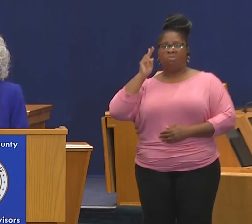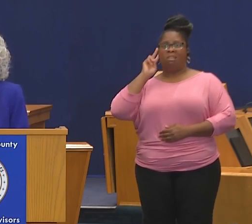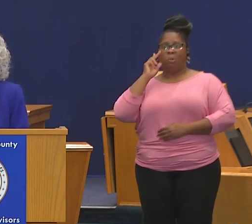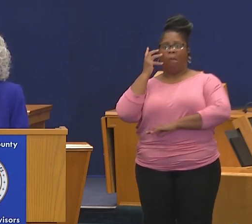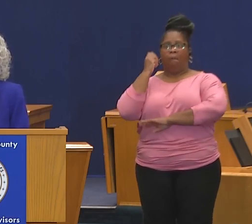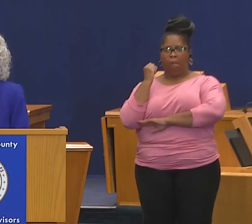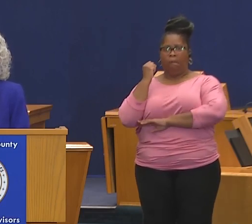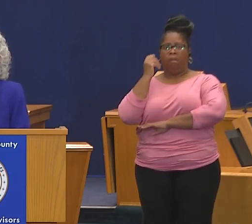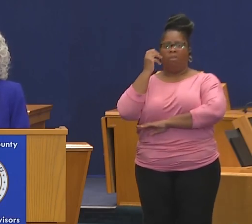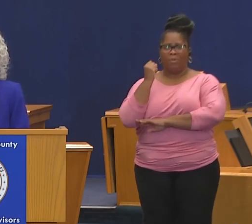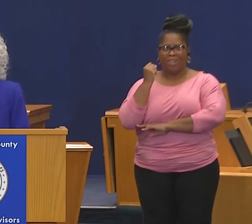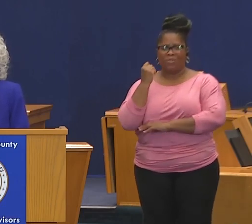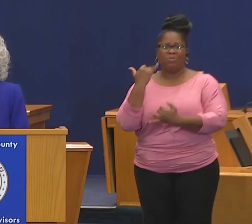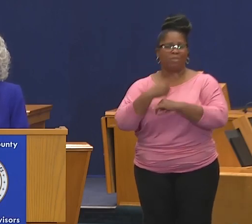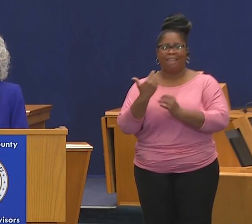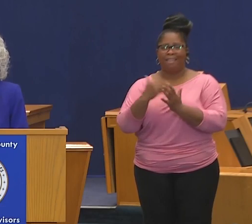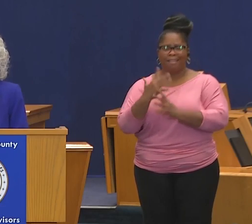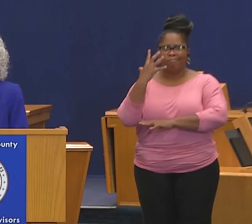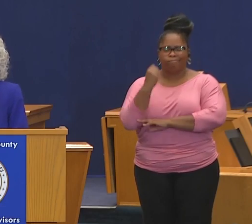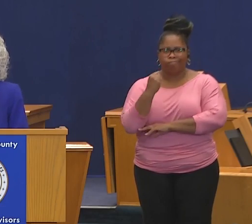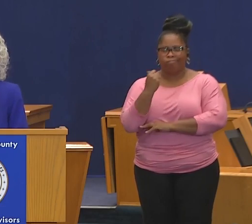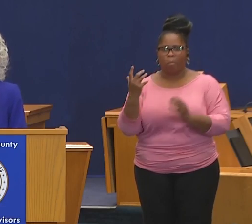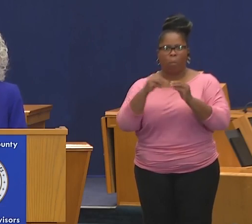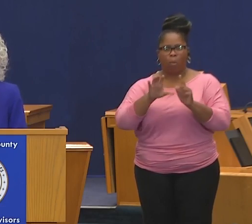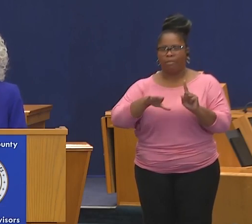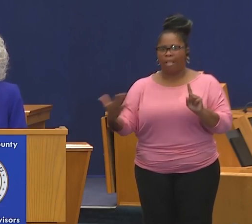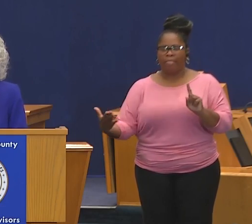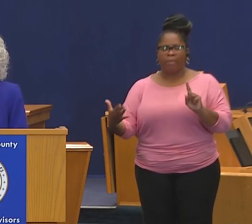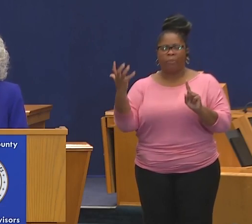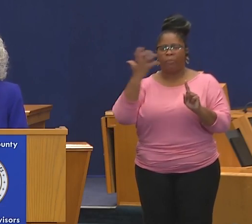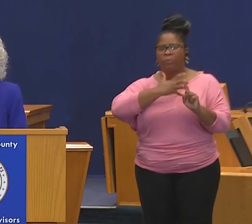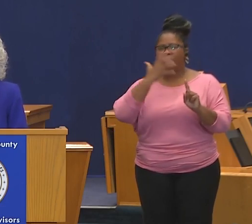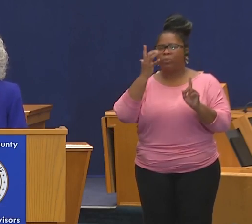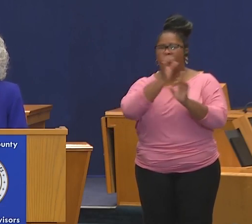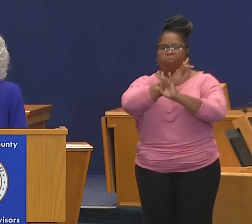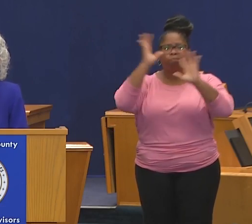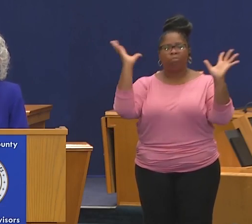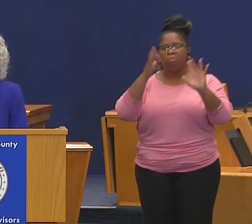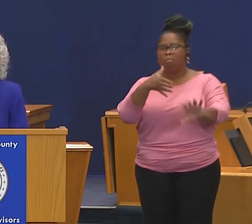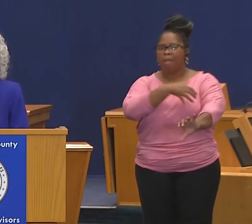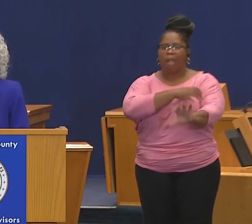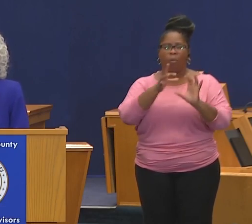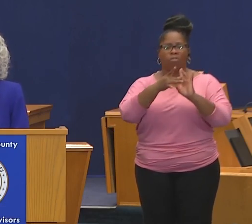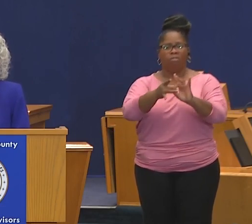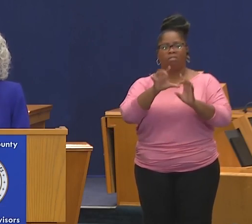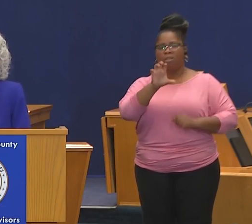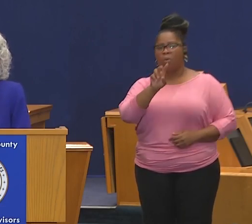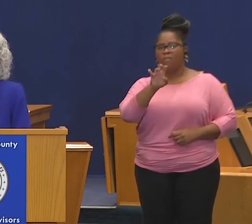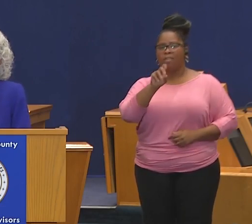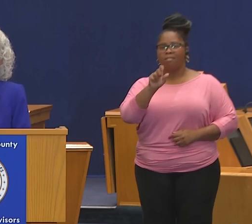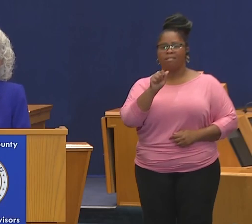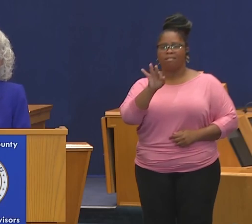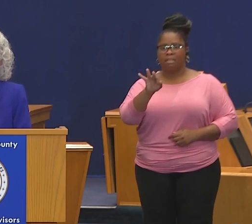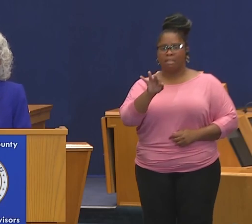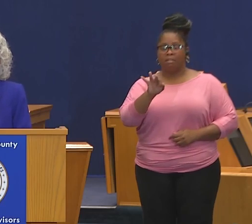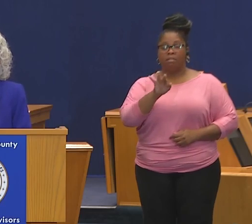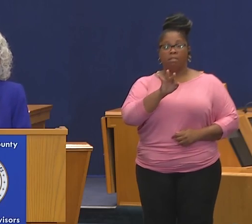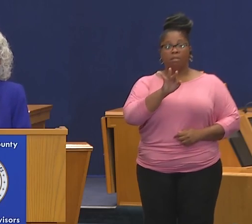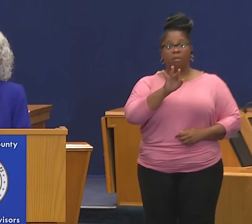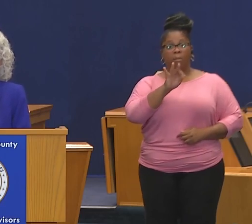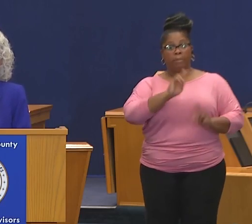day before. And it really reflects the devastating power of COVID-19. 43 of the people who